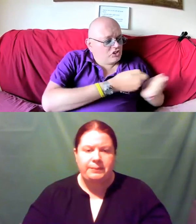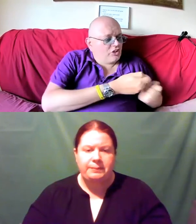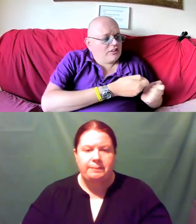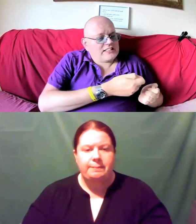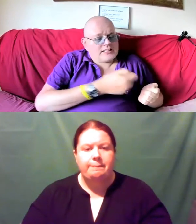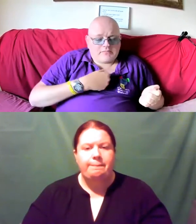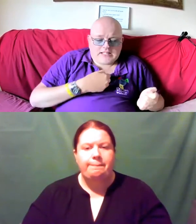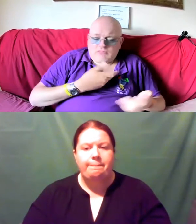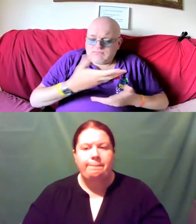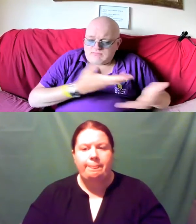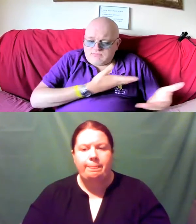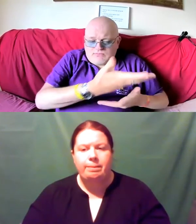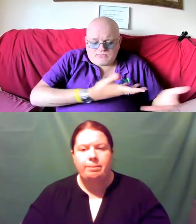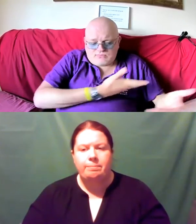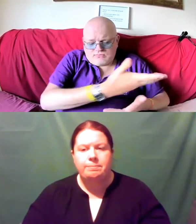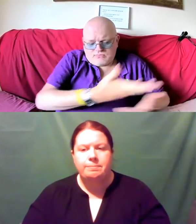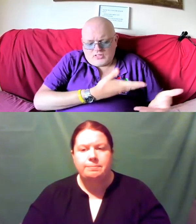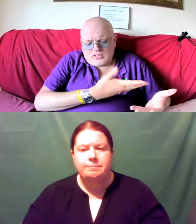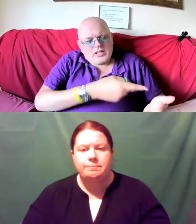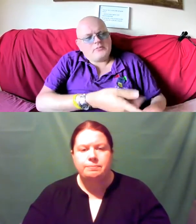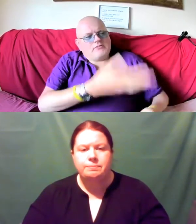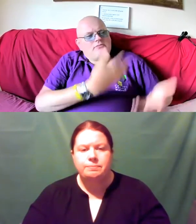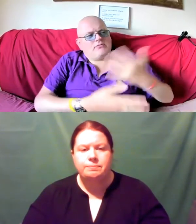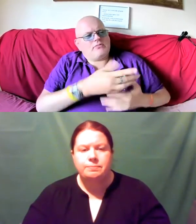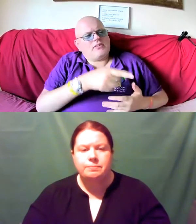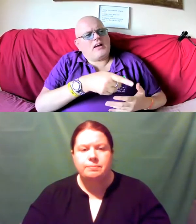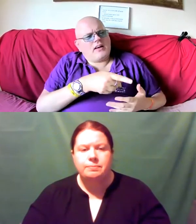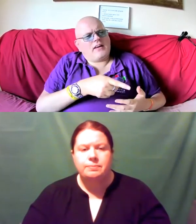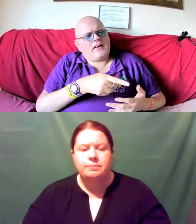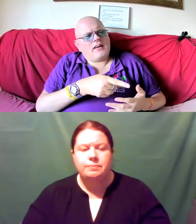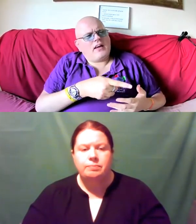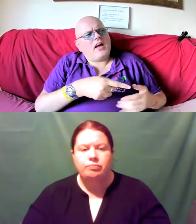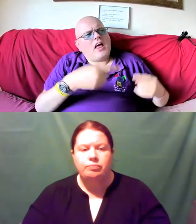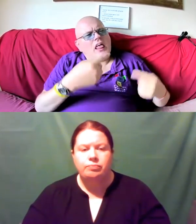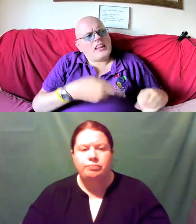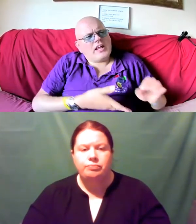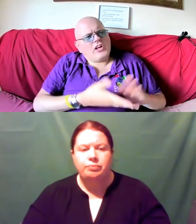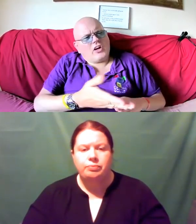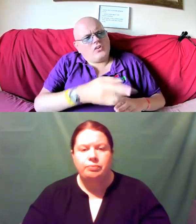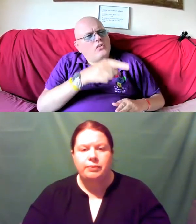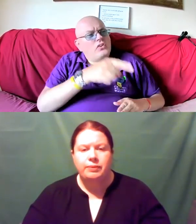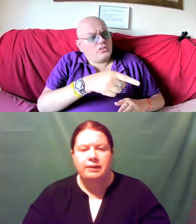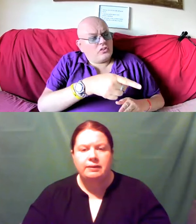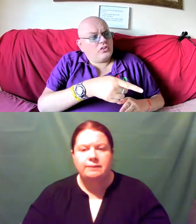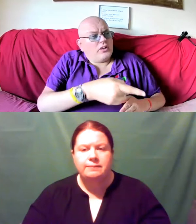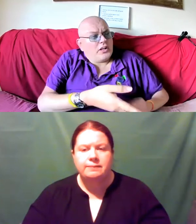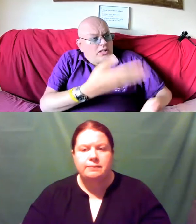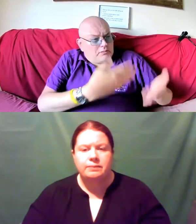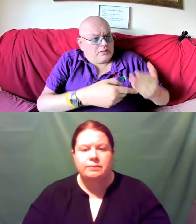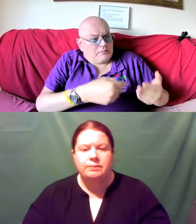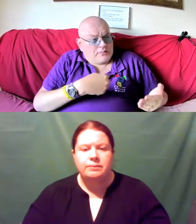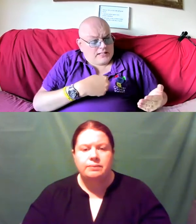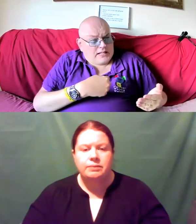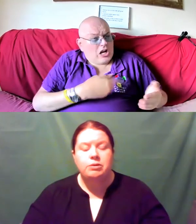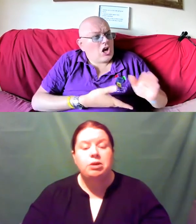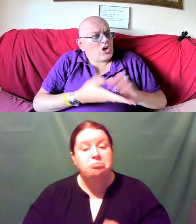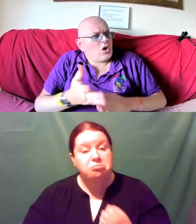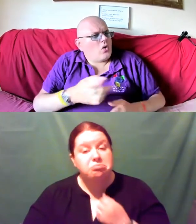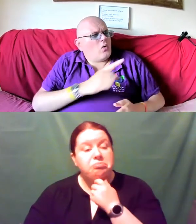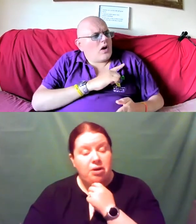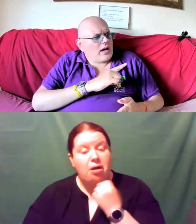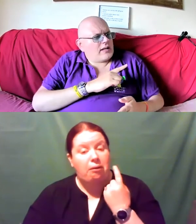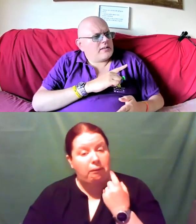talked about leaving, but my spiritual director said to me, I'll let you leave when you can tell me why you need to leave. Okay. So he didn't want me